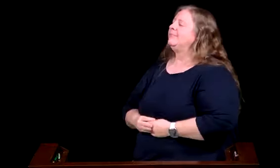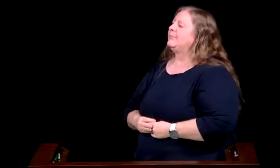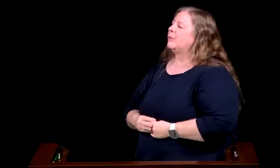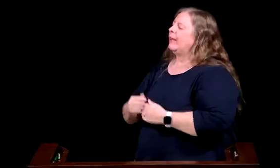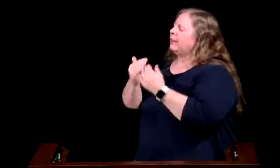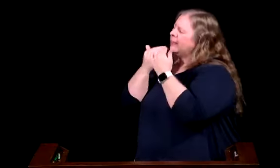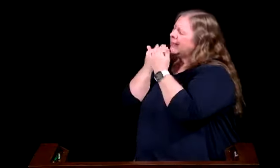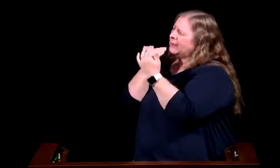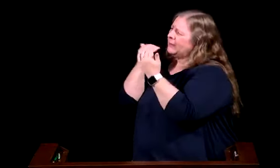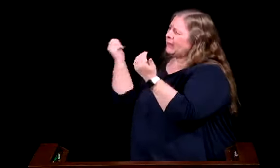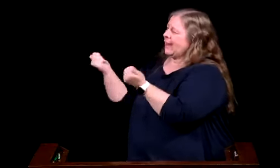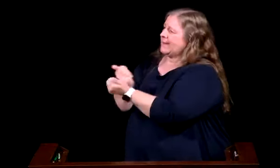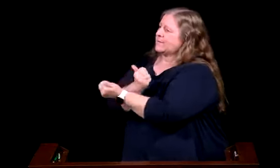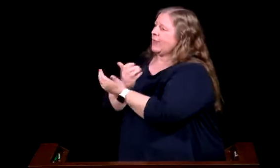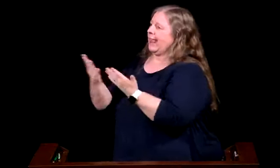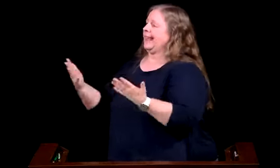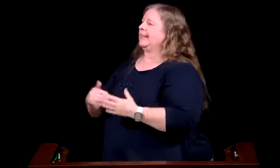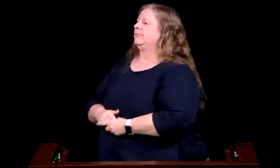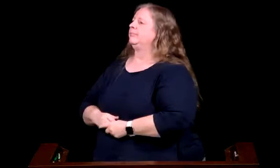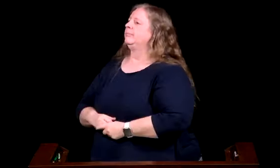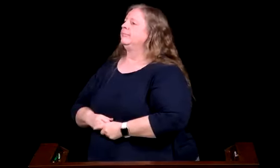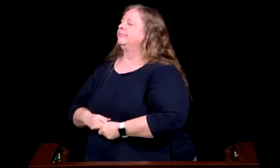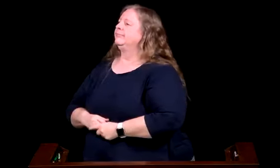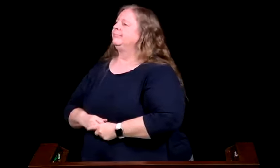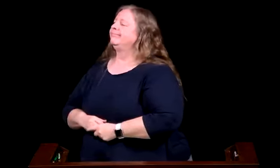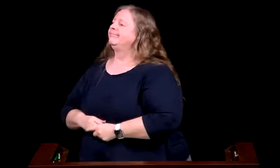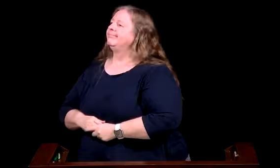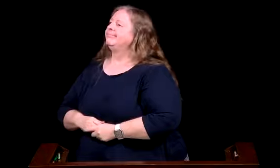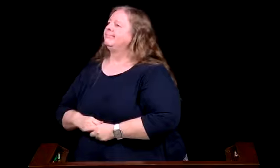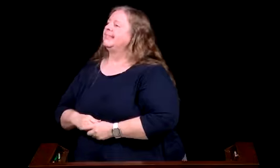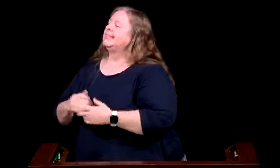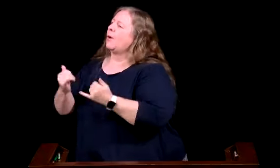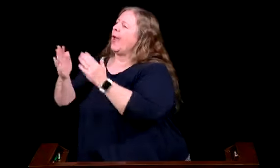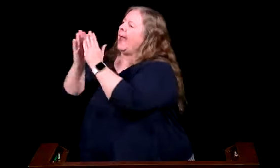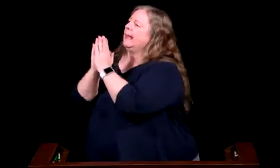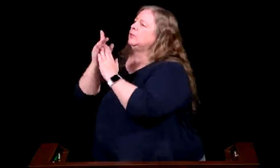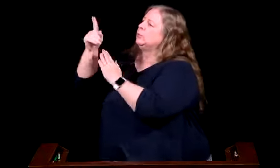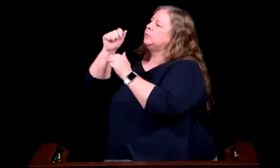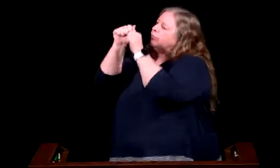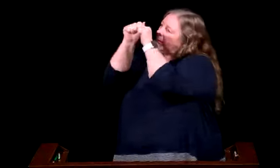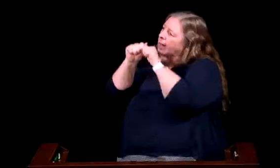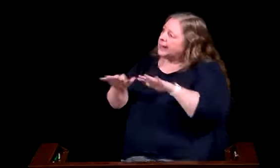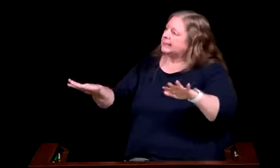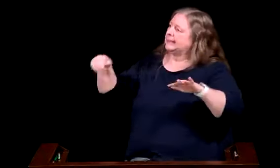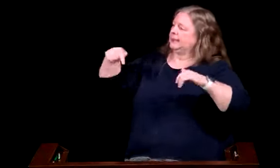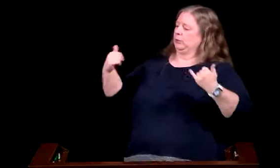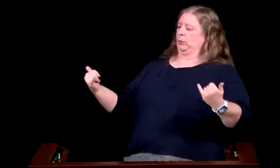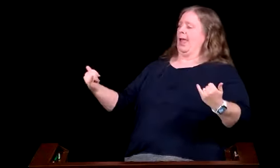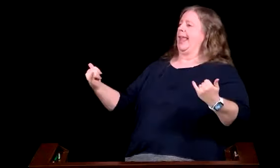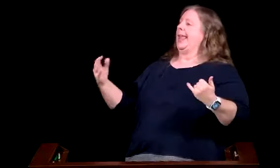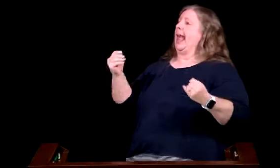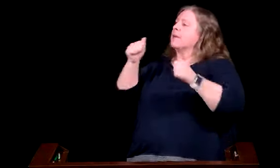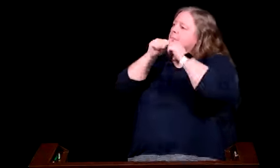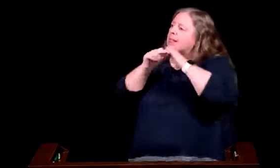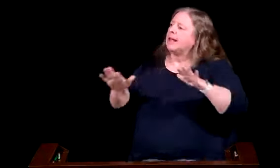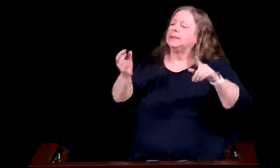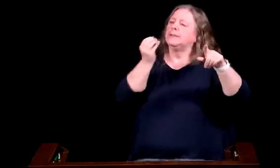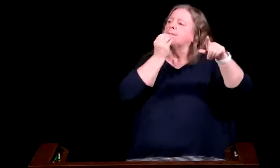to today as a new day. Thank you for everything you've done. And we ask that you would bless us today